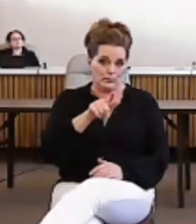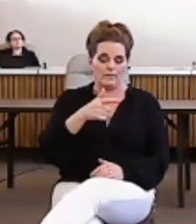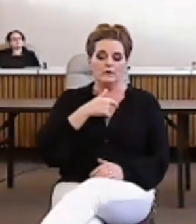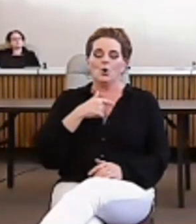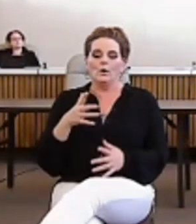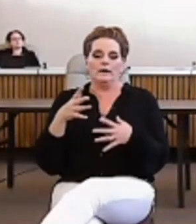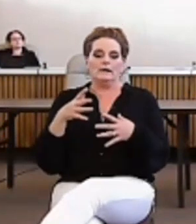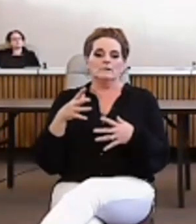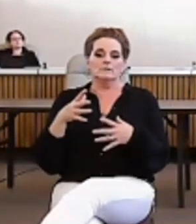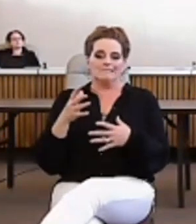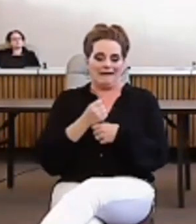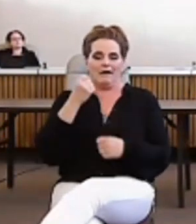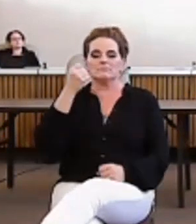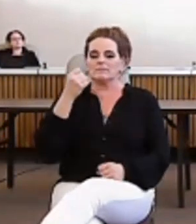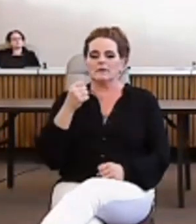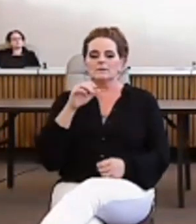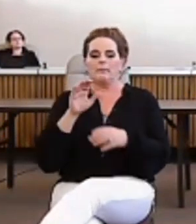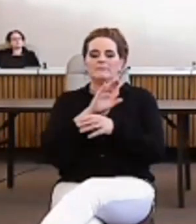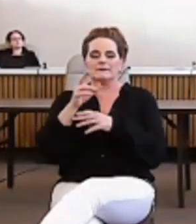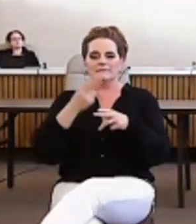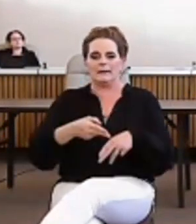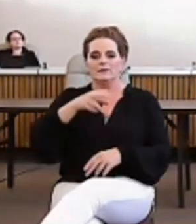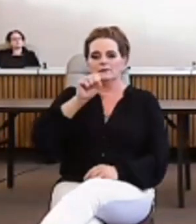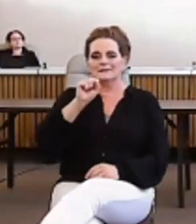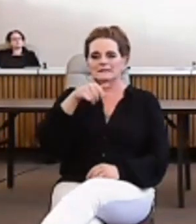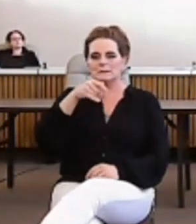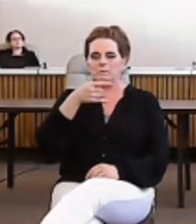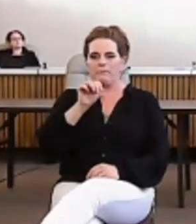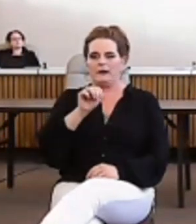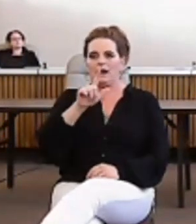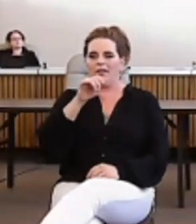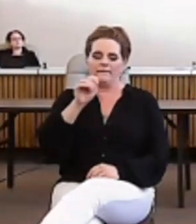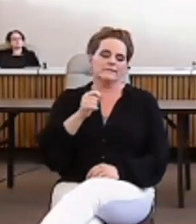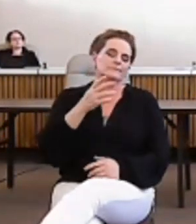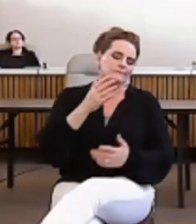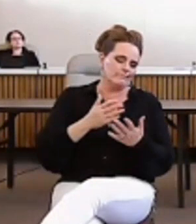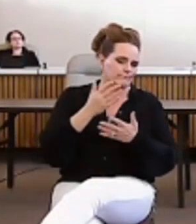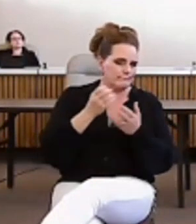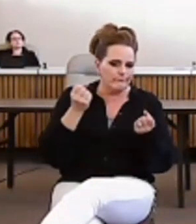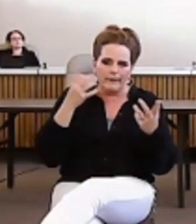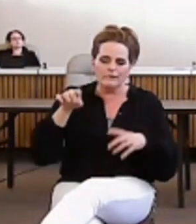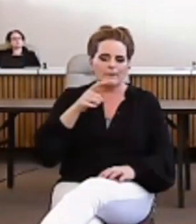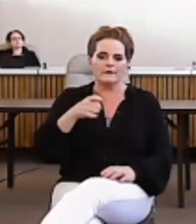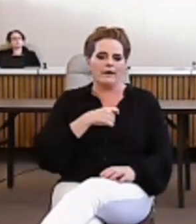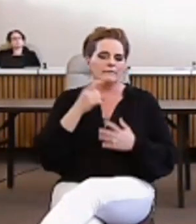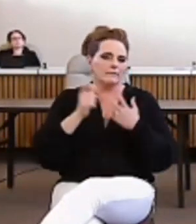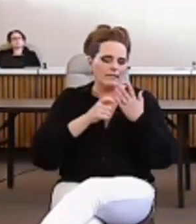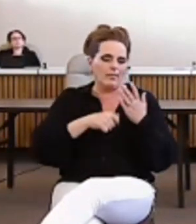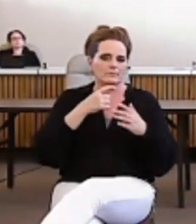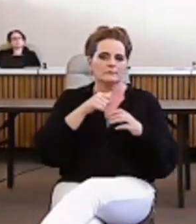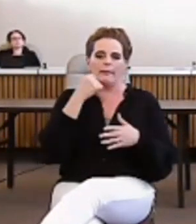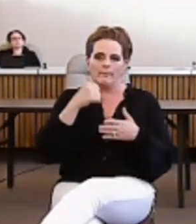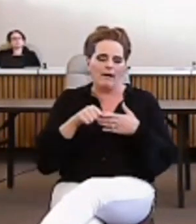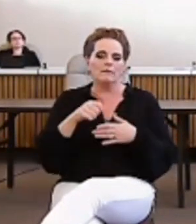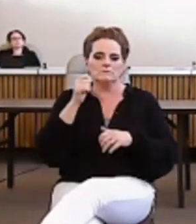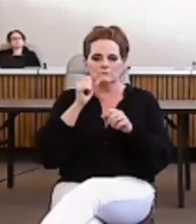Spin Life. Some of you may be familiar with them. Many of us get catalogs in the mail every month, but Spin Life